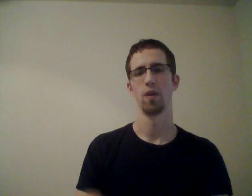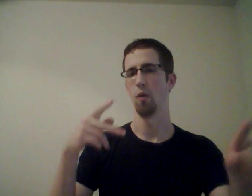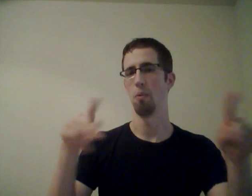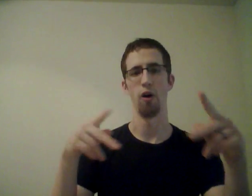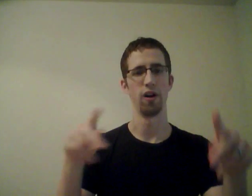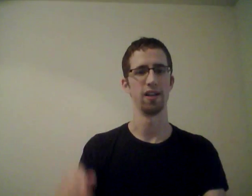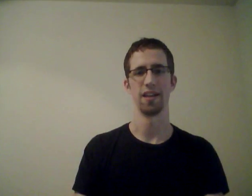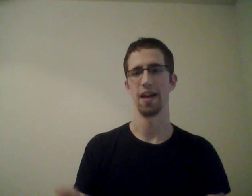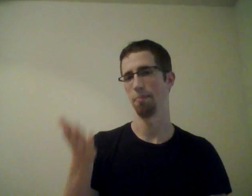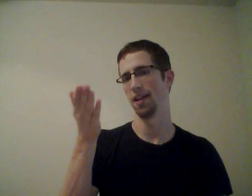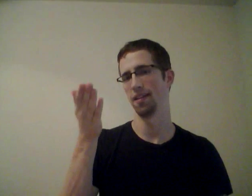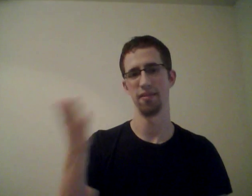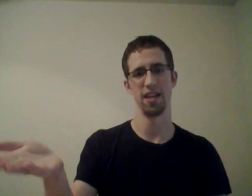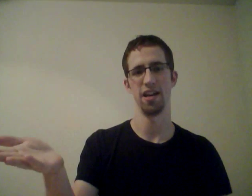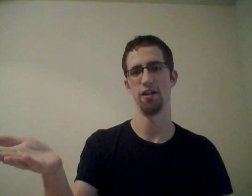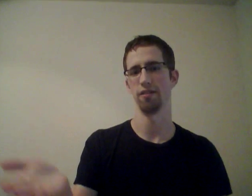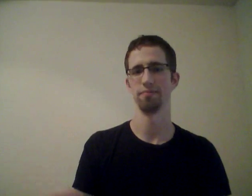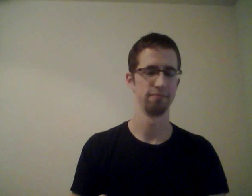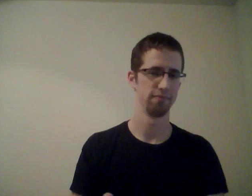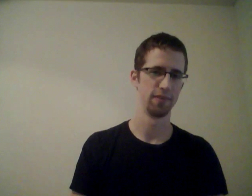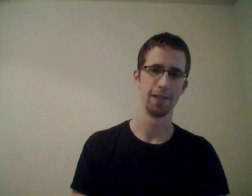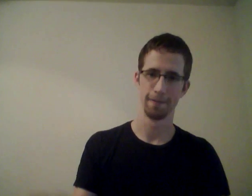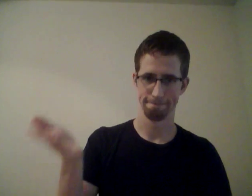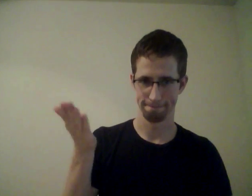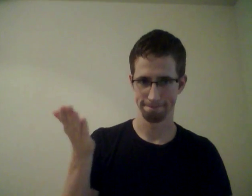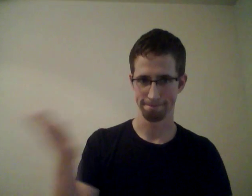A party is happening there.